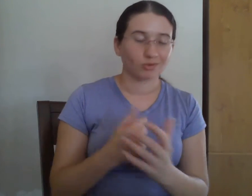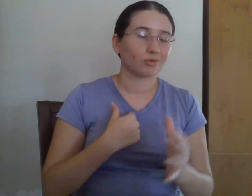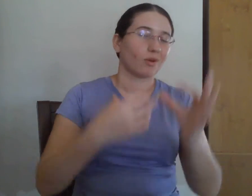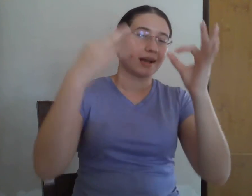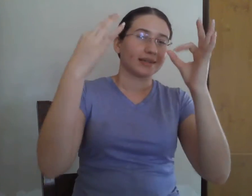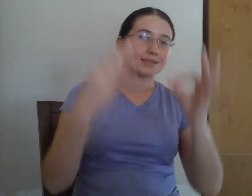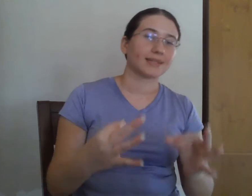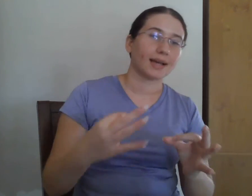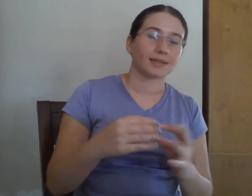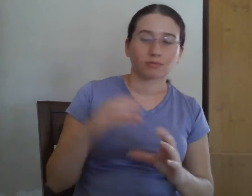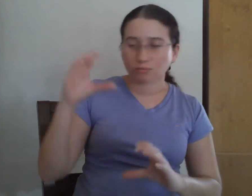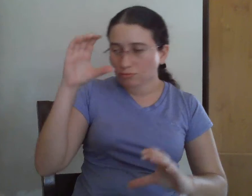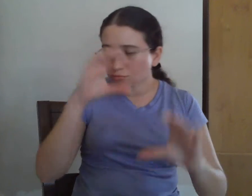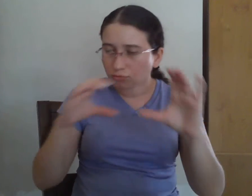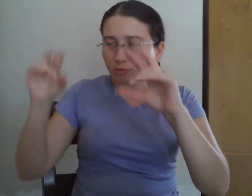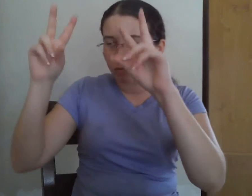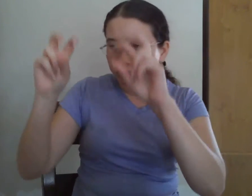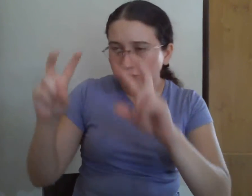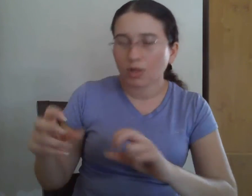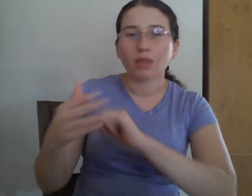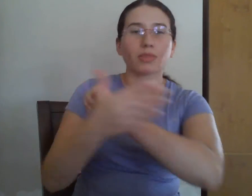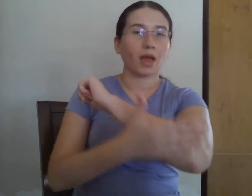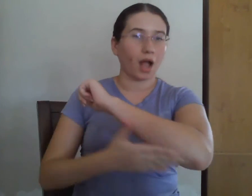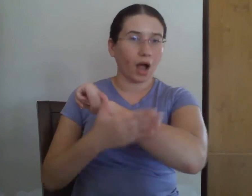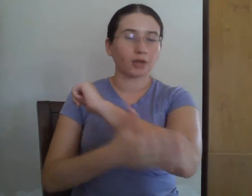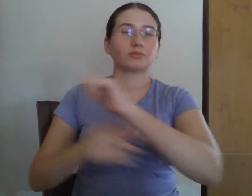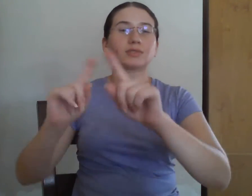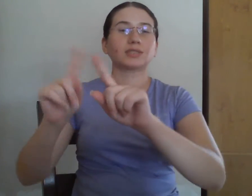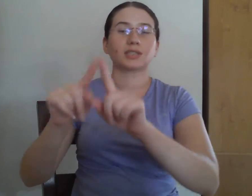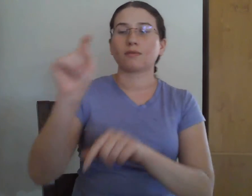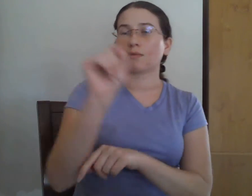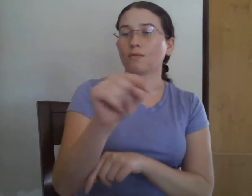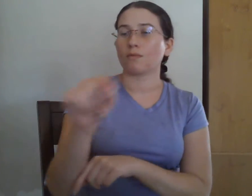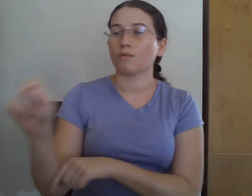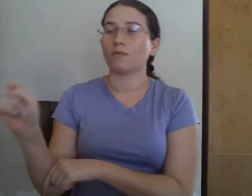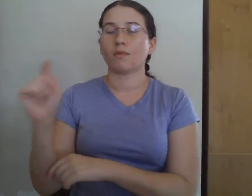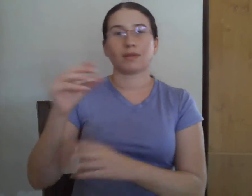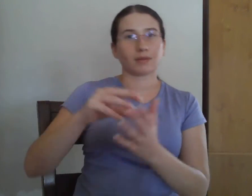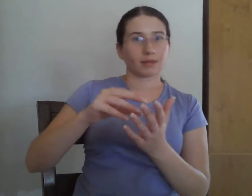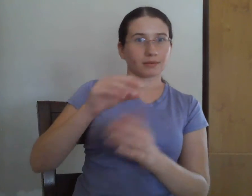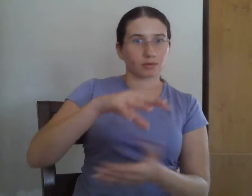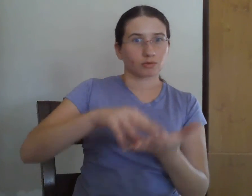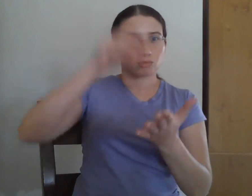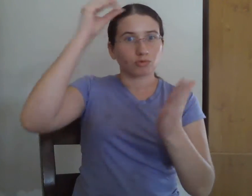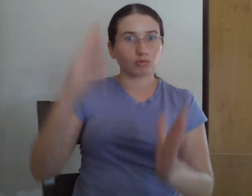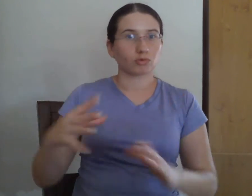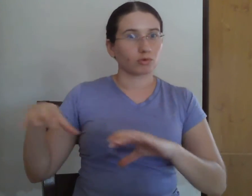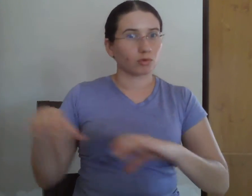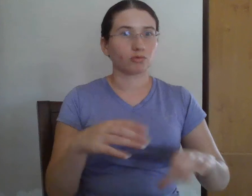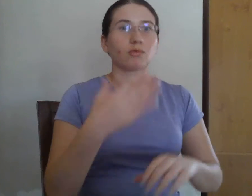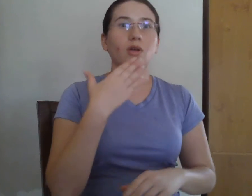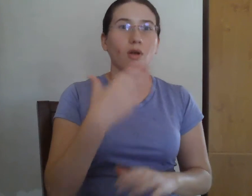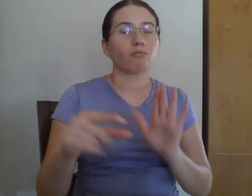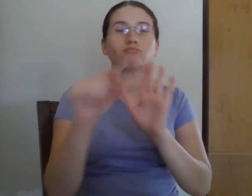well academically and looked at what they're doing to help their teachers improve. Consider